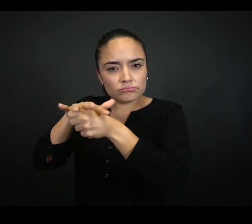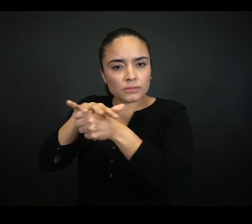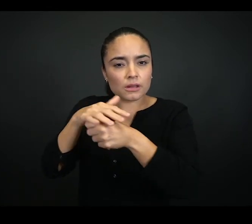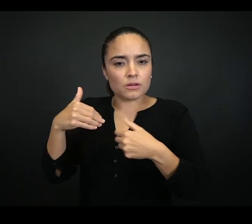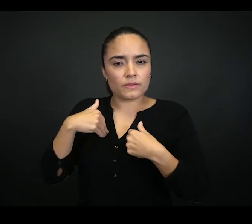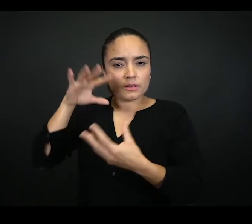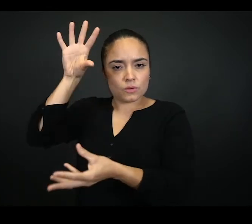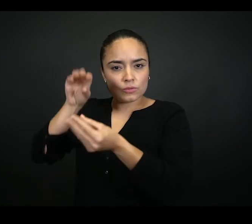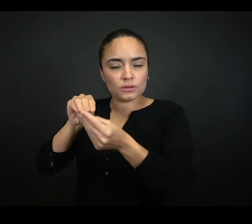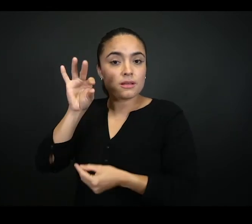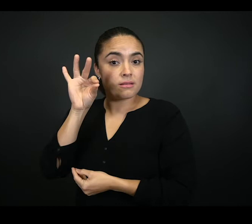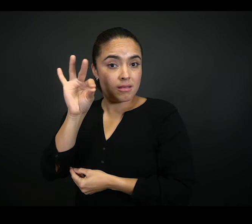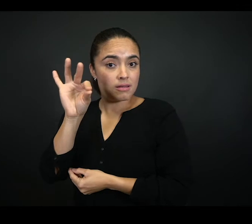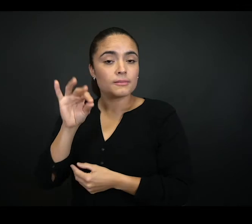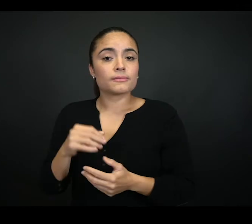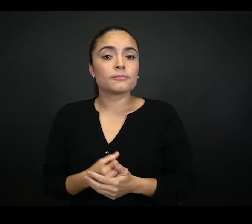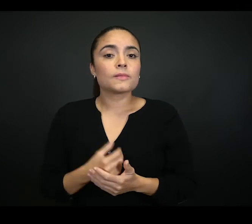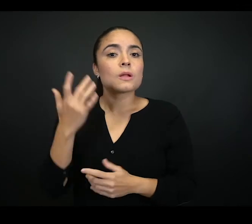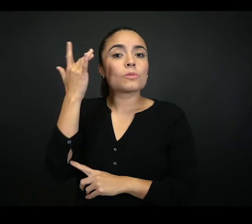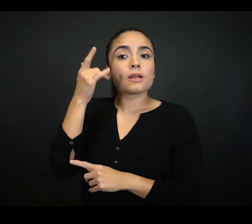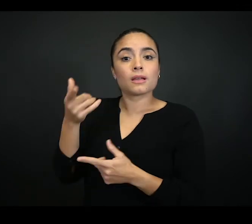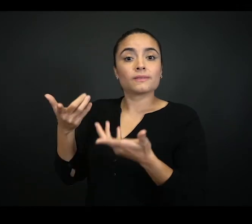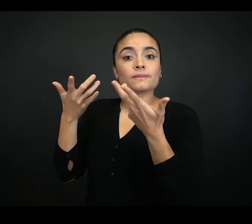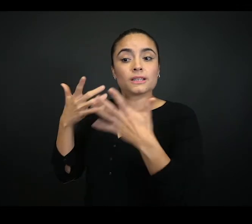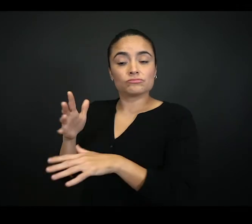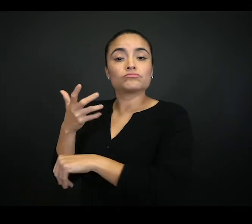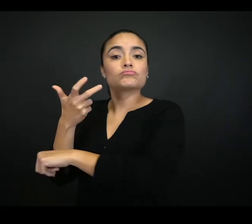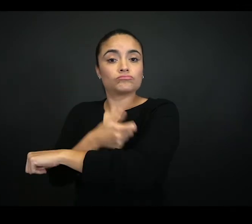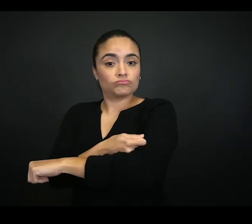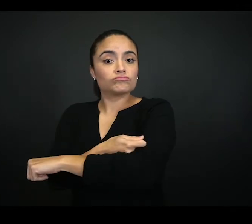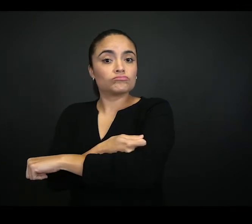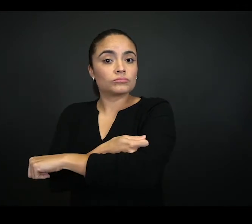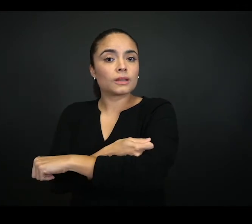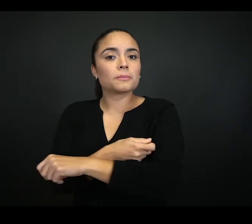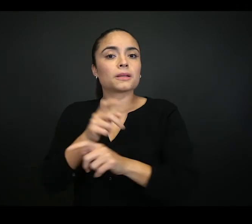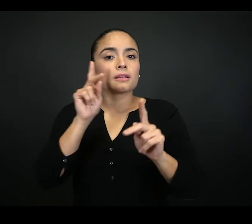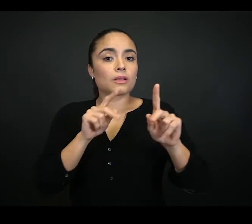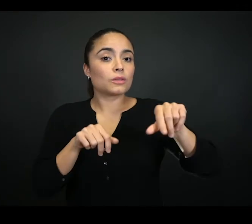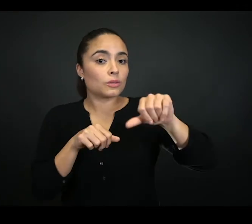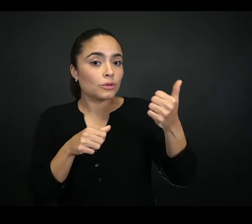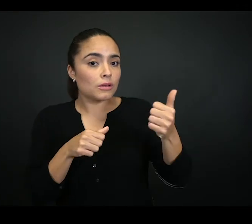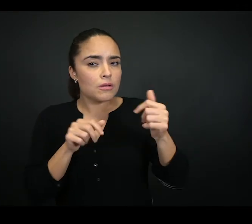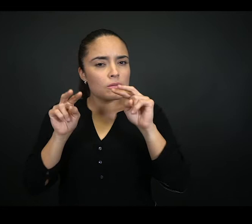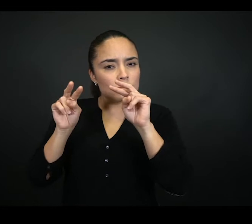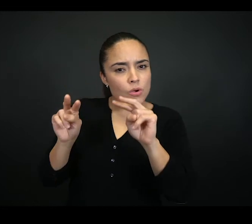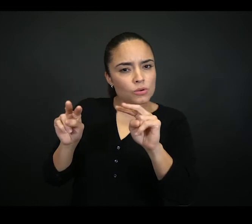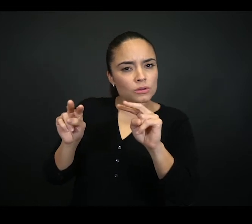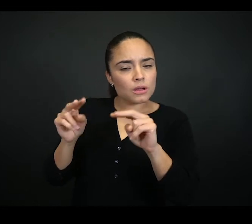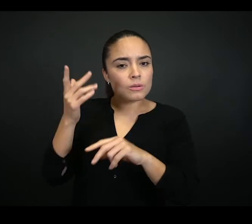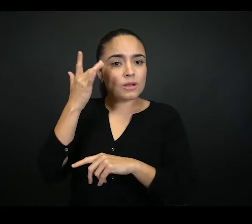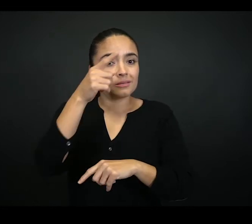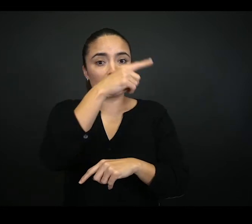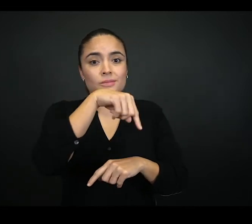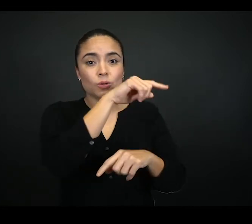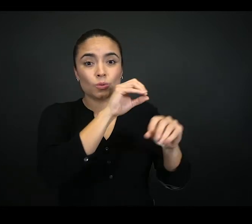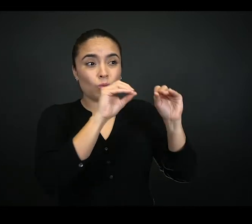in the city that people can access, so that somebody can monitor, because the drug supply that people are